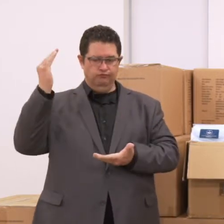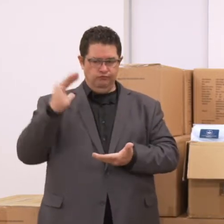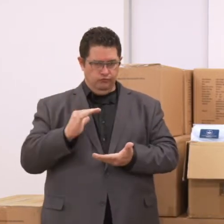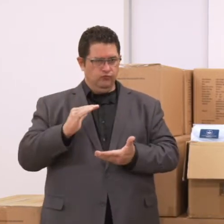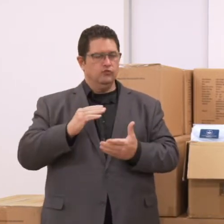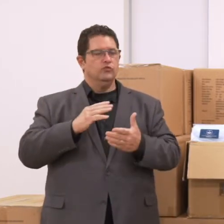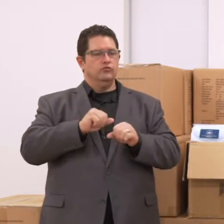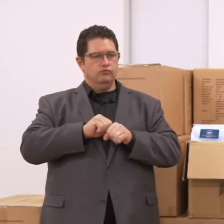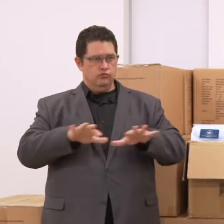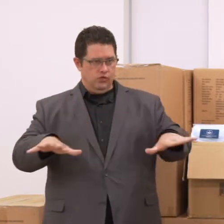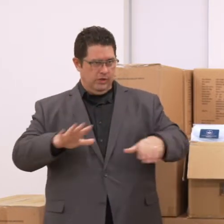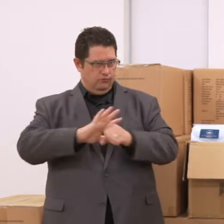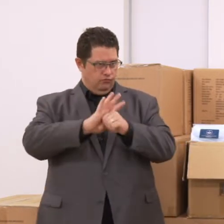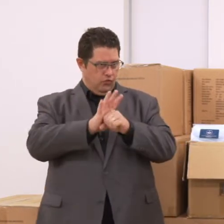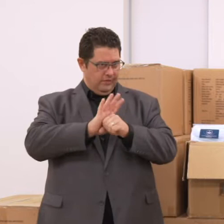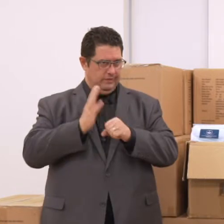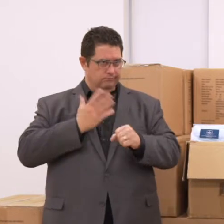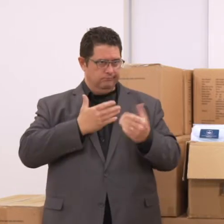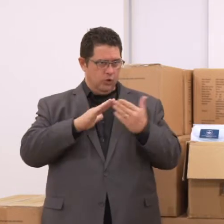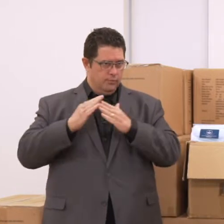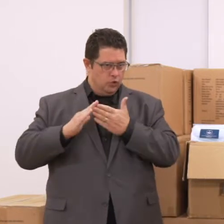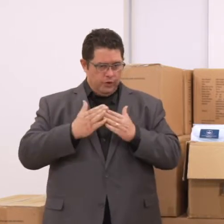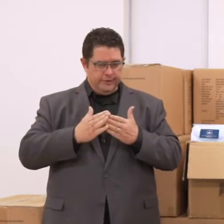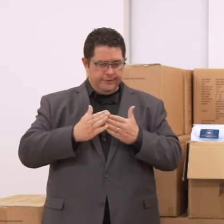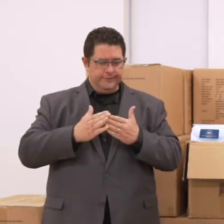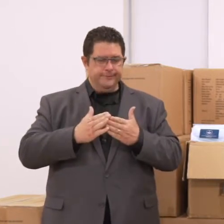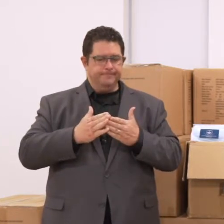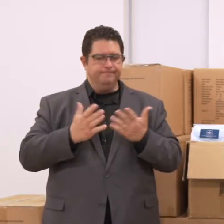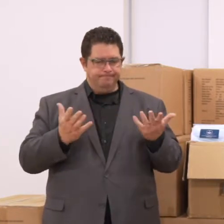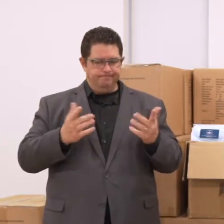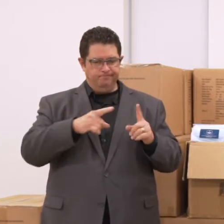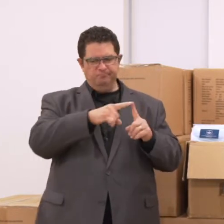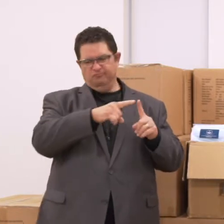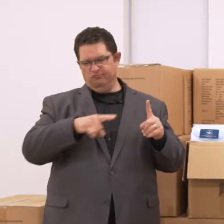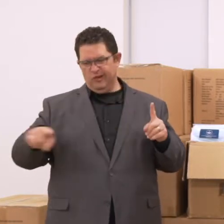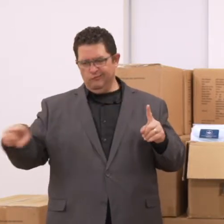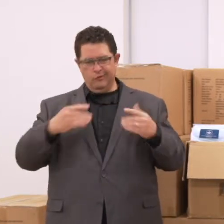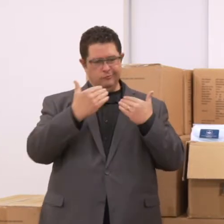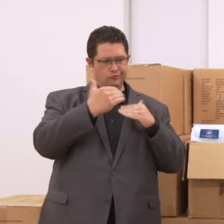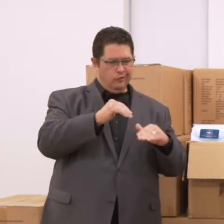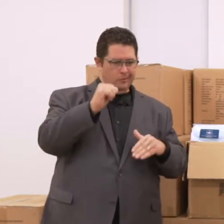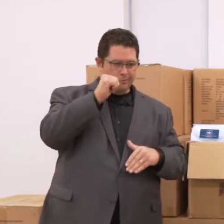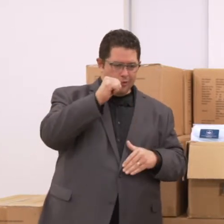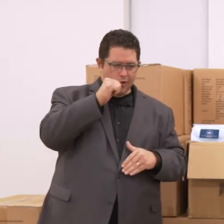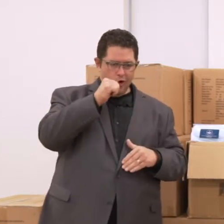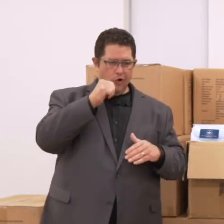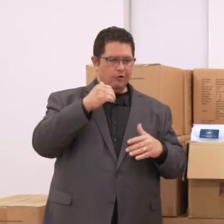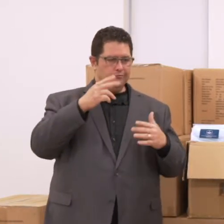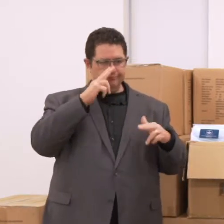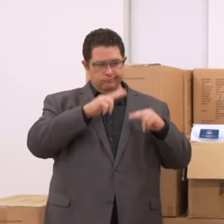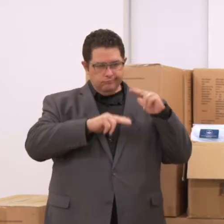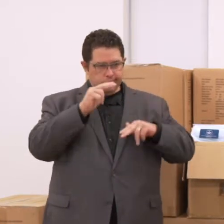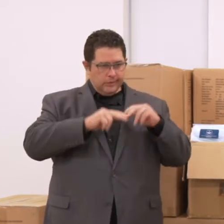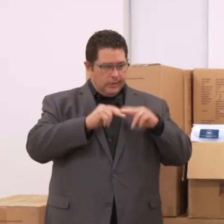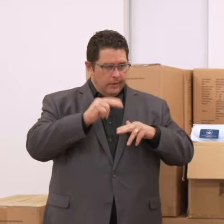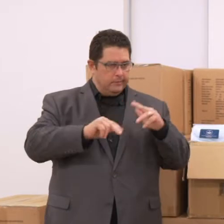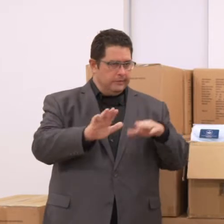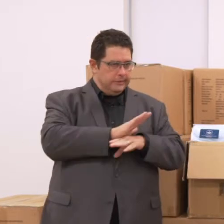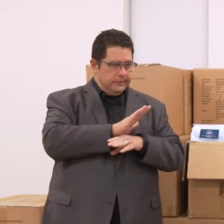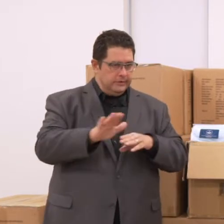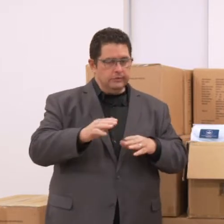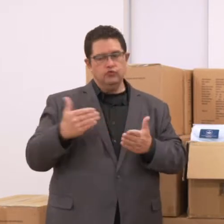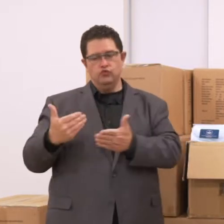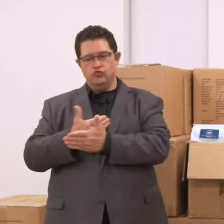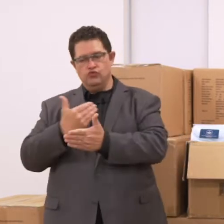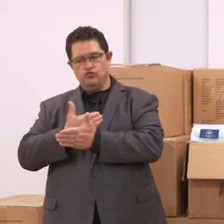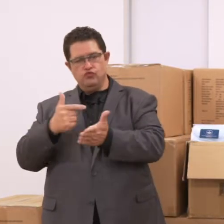in our community, ranging from restrictions on bars and entertainment venues and other businesses to new requirements